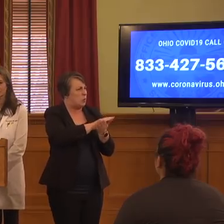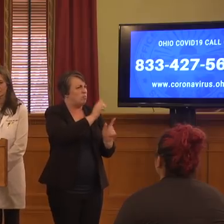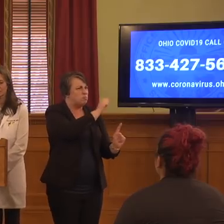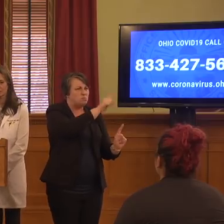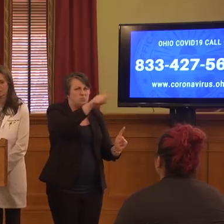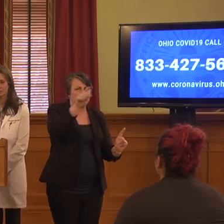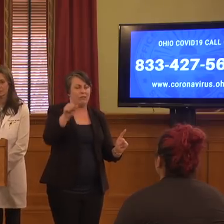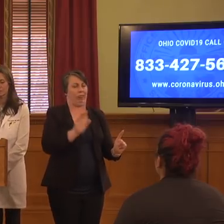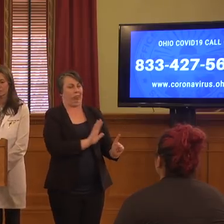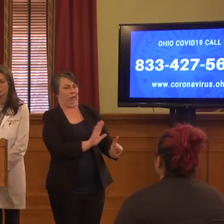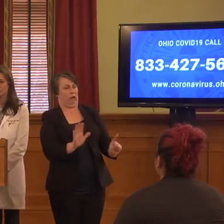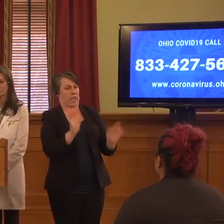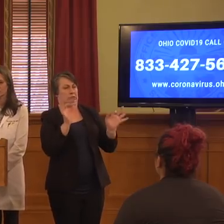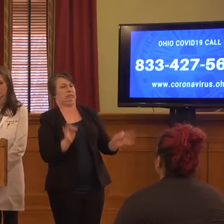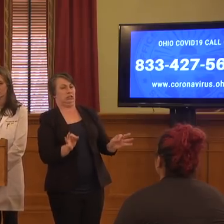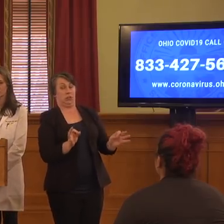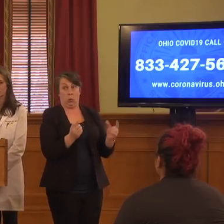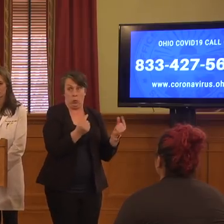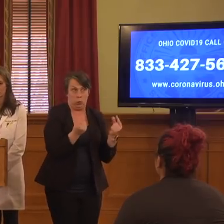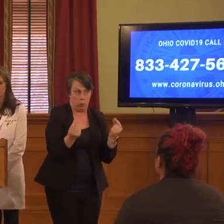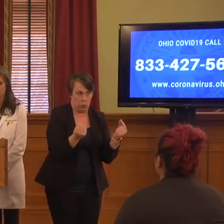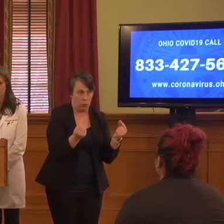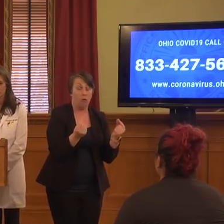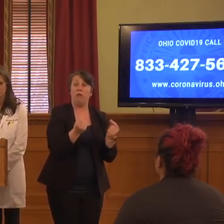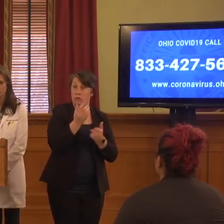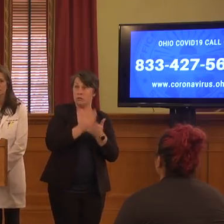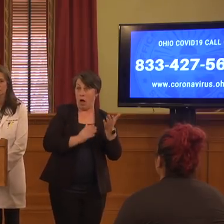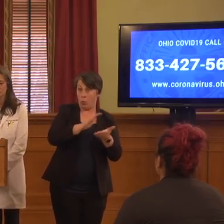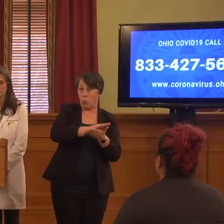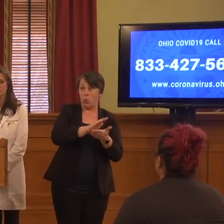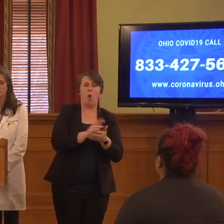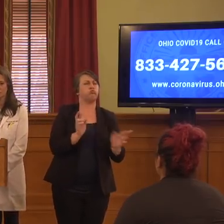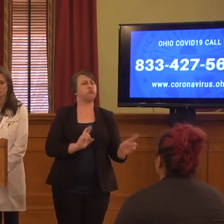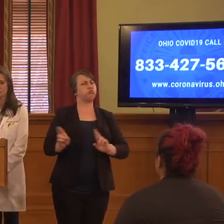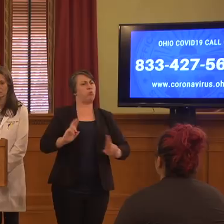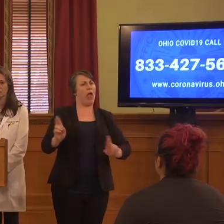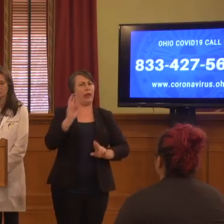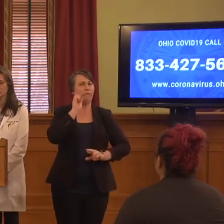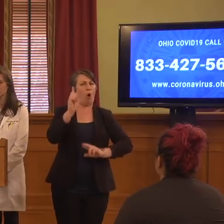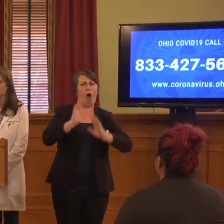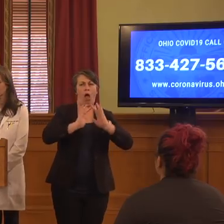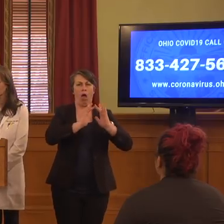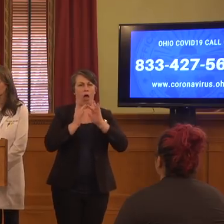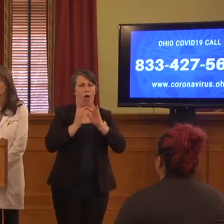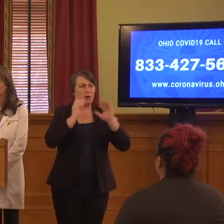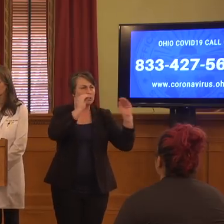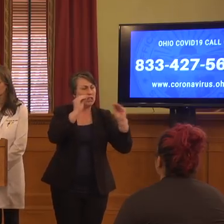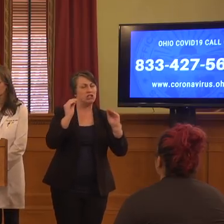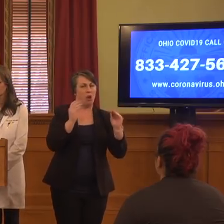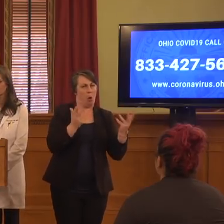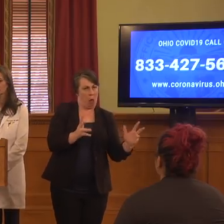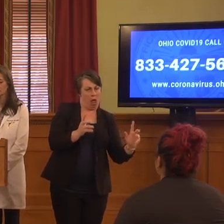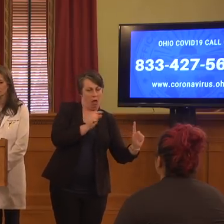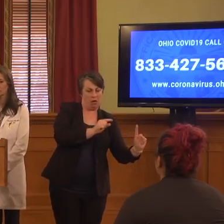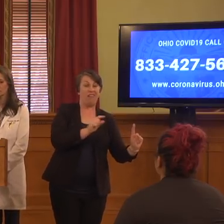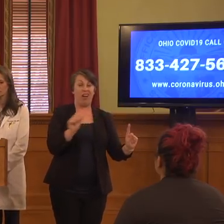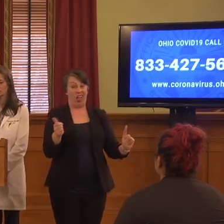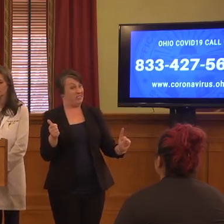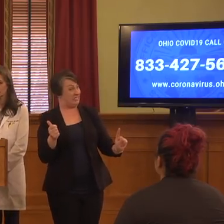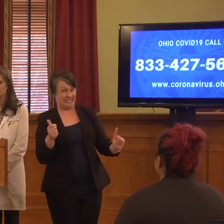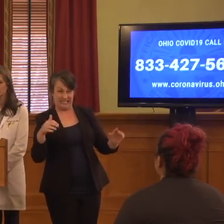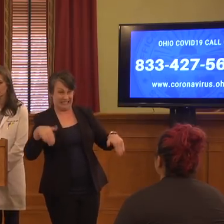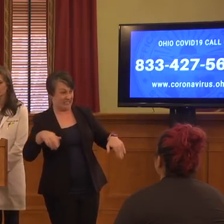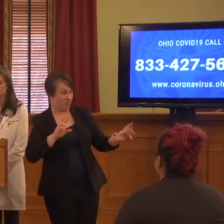learning. Some schools are better equipped for distance learning than other schools are. So that is going to be up to